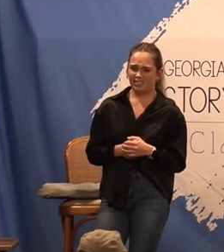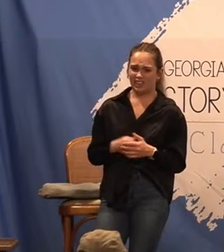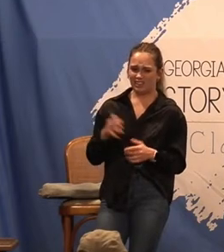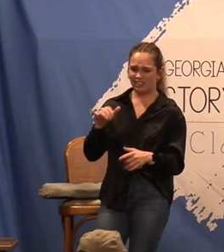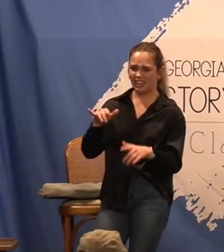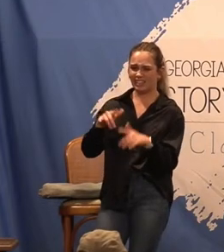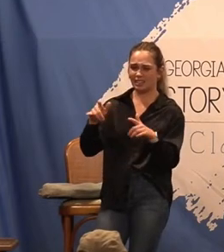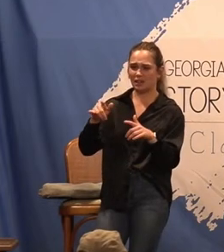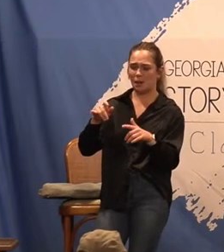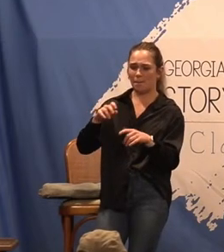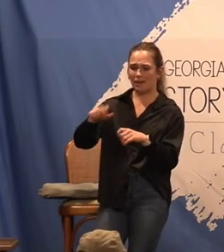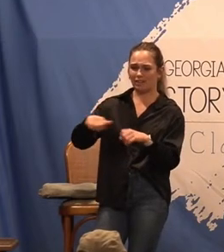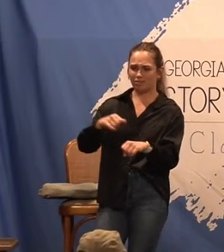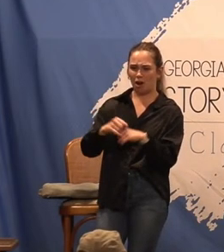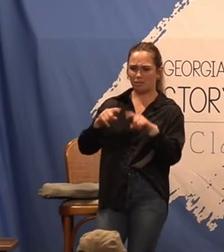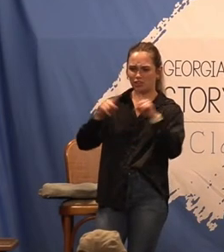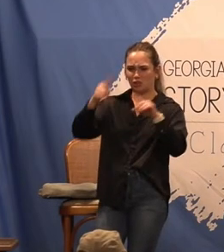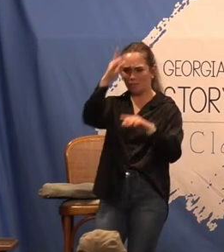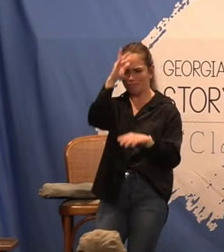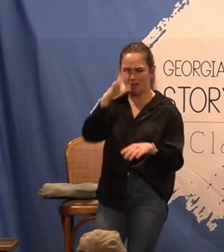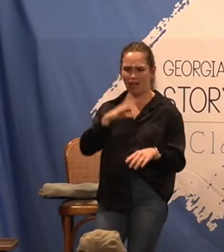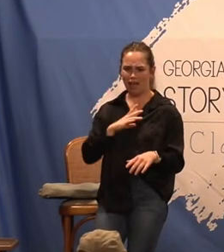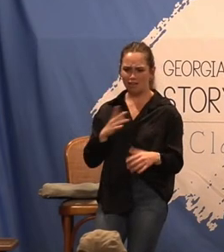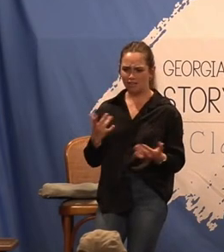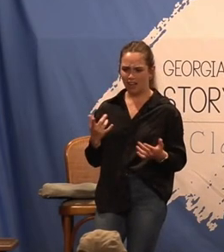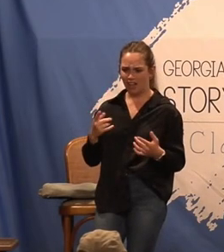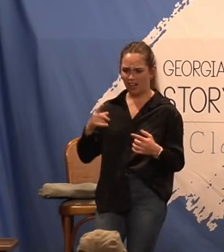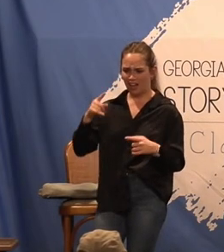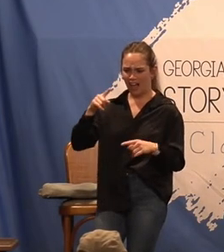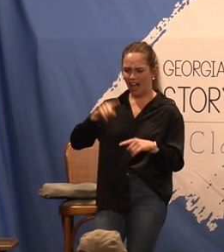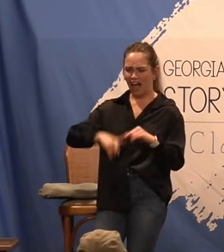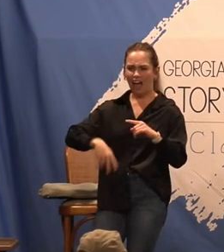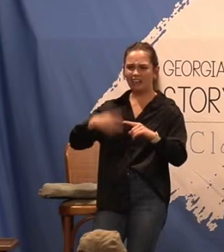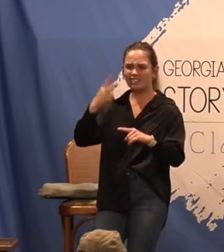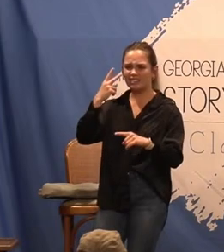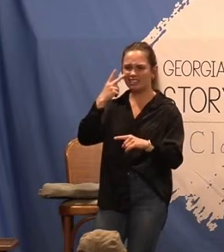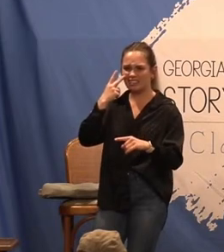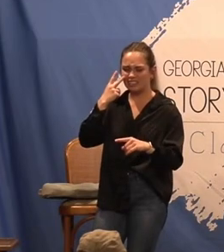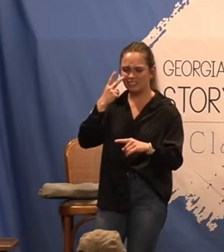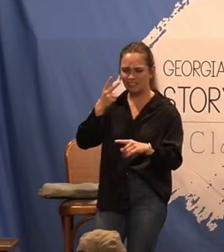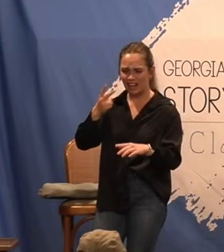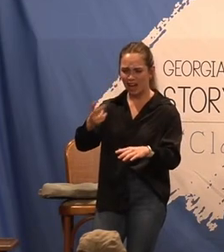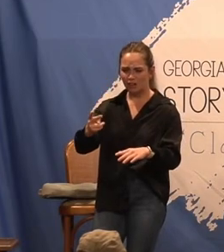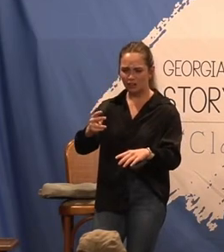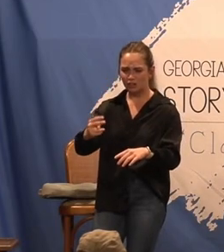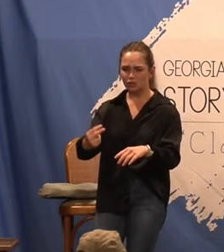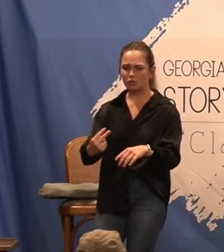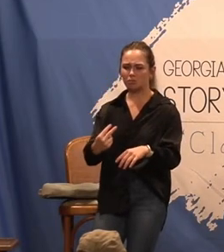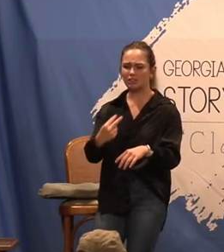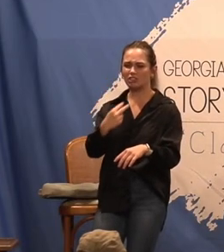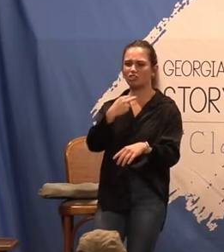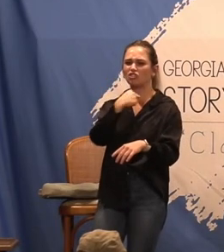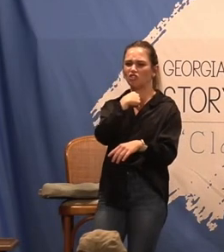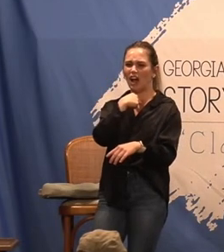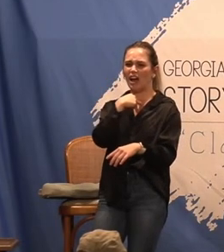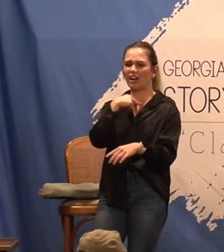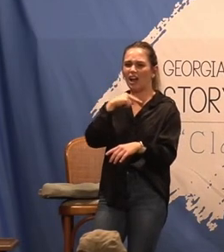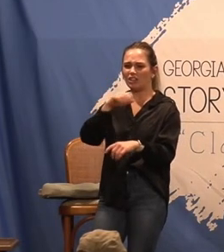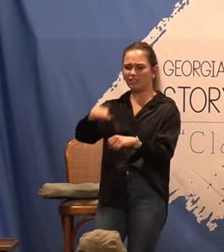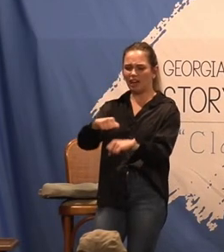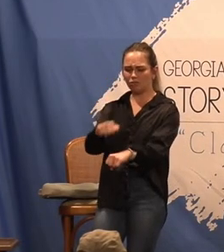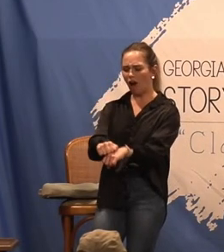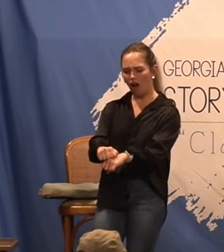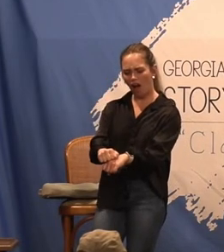big rock, but you are a big man, and I can't see how you could possibly be trapped under that